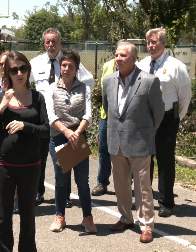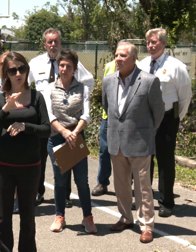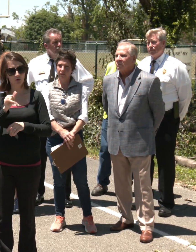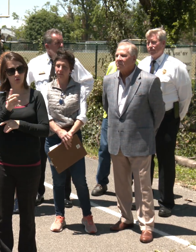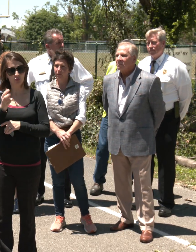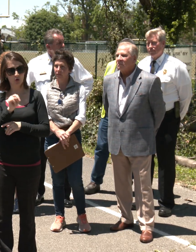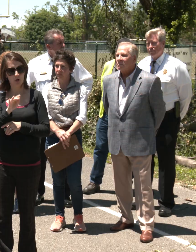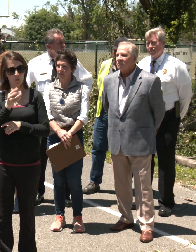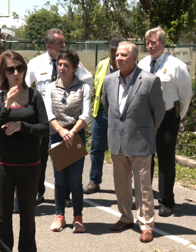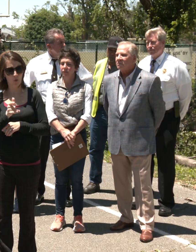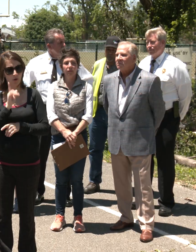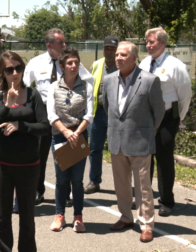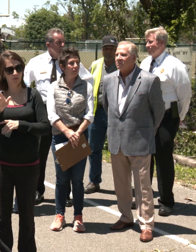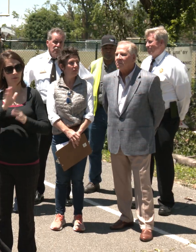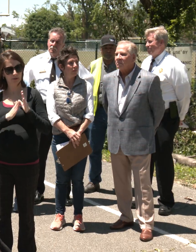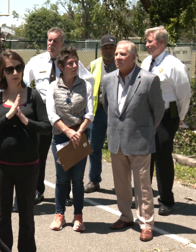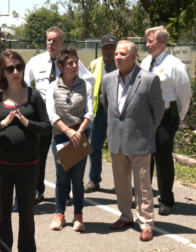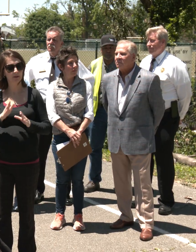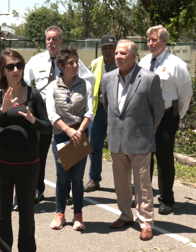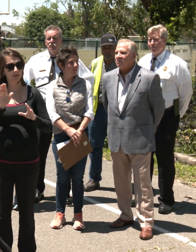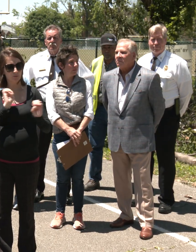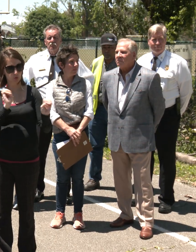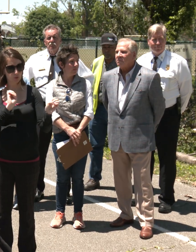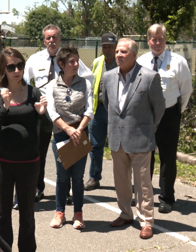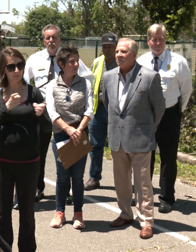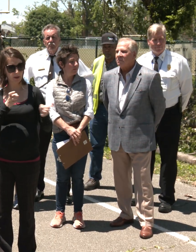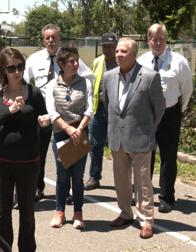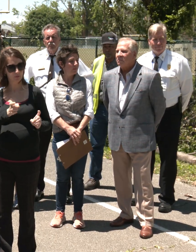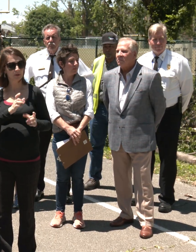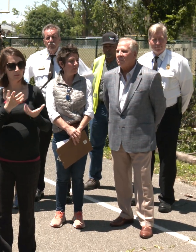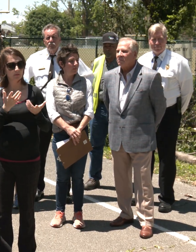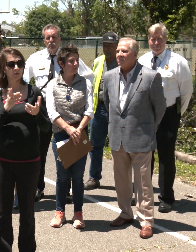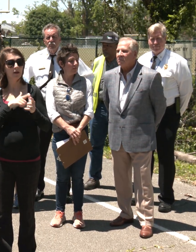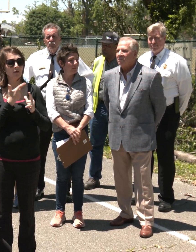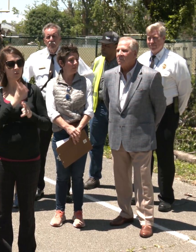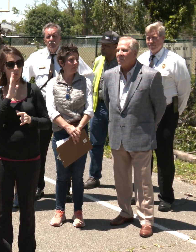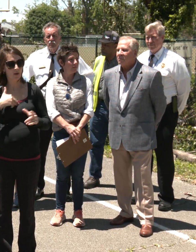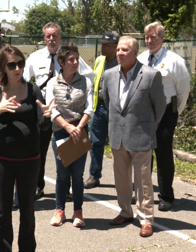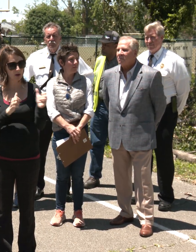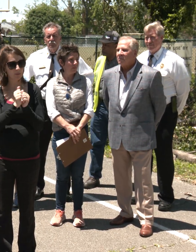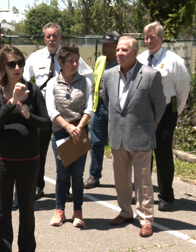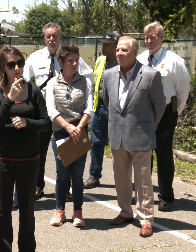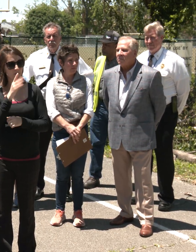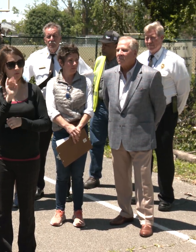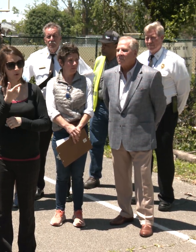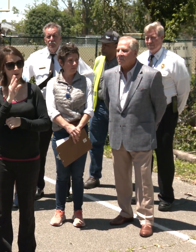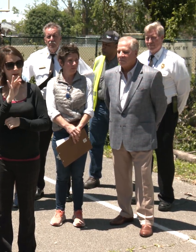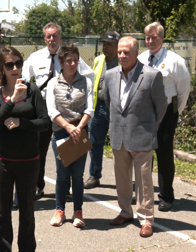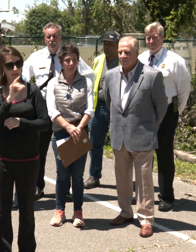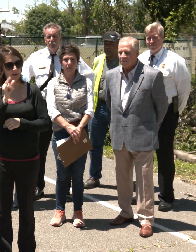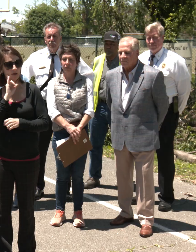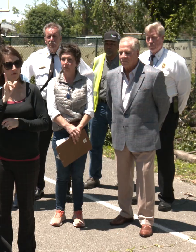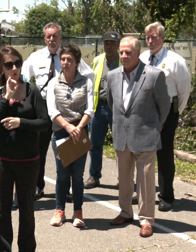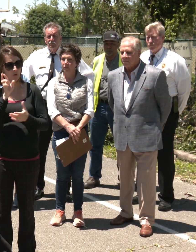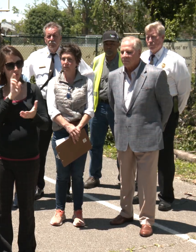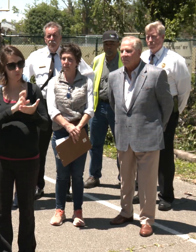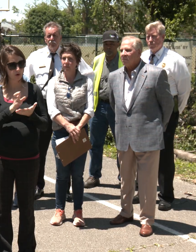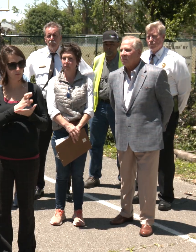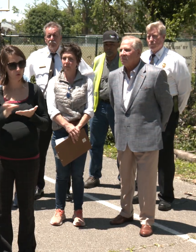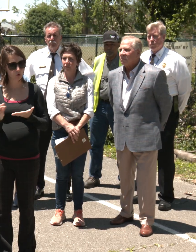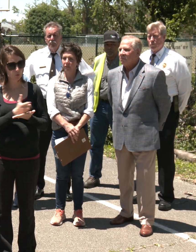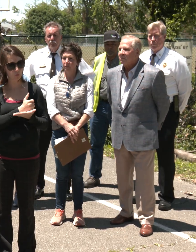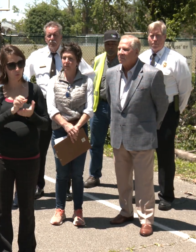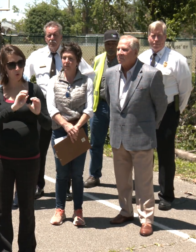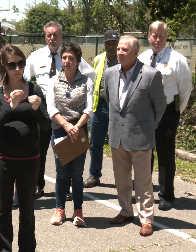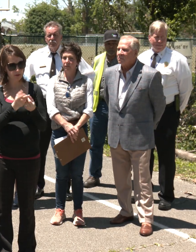City Emergency Management Agency. We will then get an update from Greg Daly from the Collector of Revenue's office. We will also hear